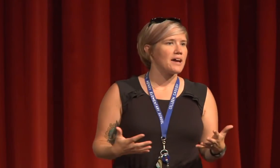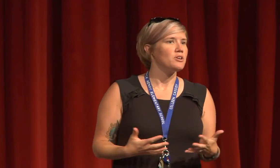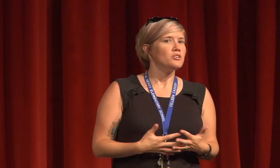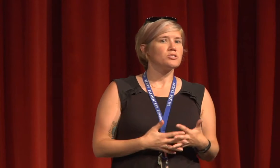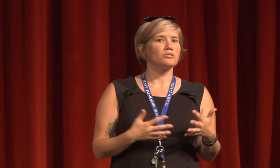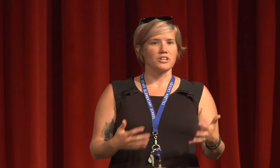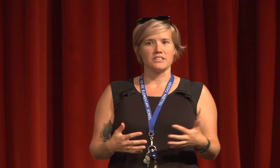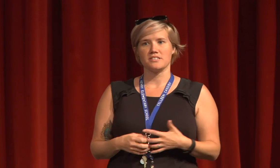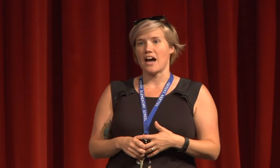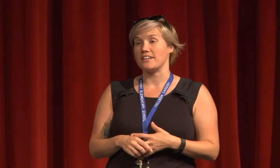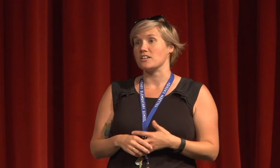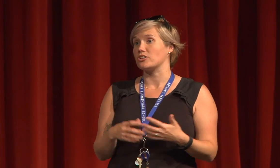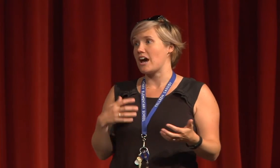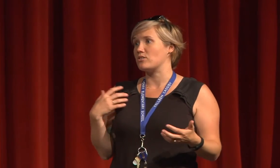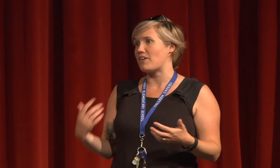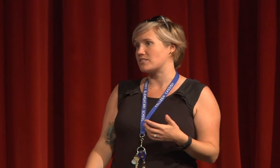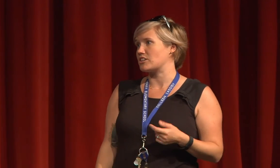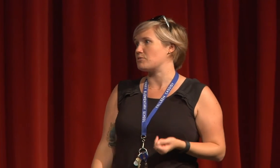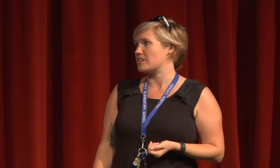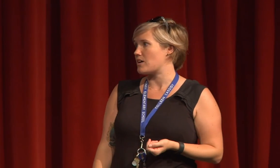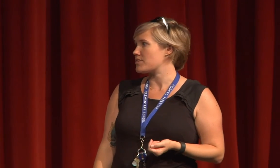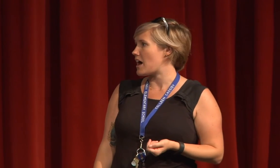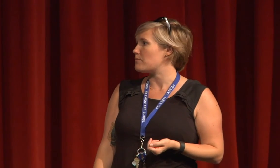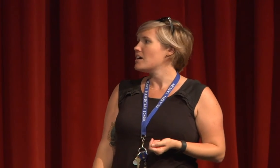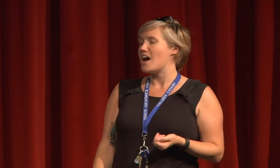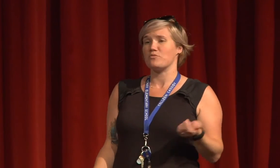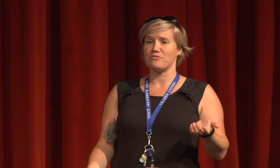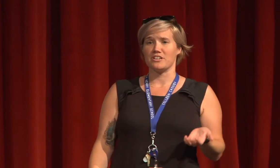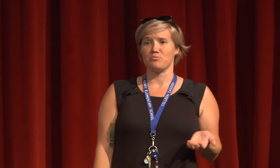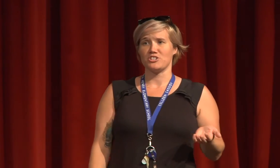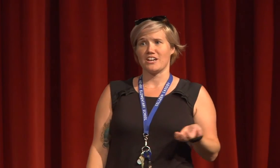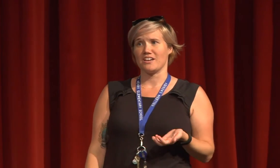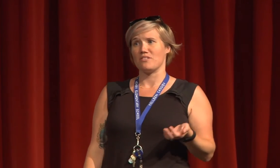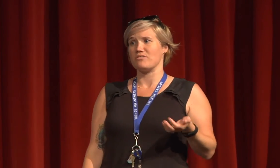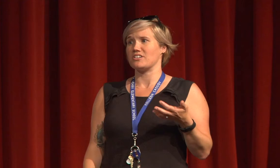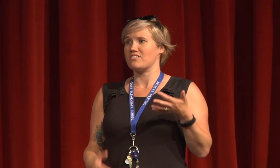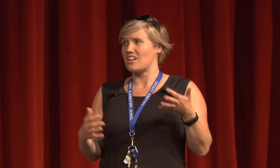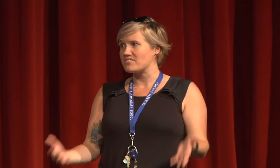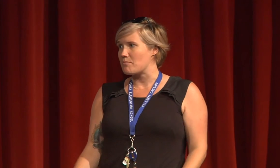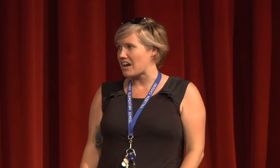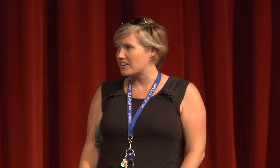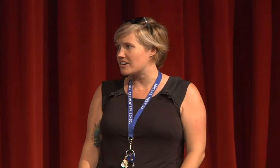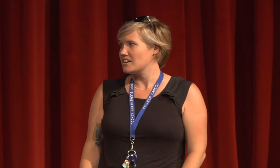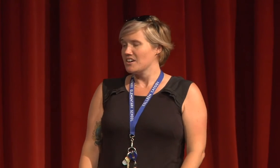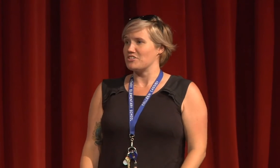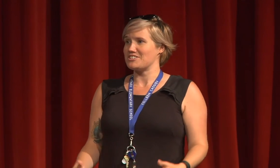time to learn these signs and learn how to effectively communicate with them. And we really appreciate it, and we really have loved coming out here for the